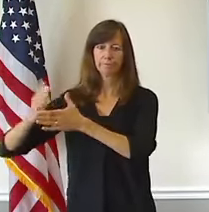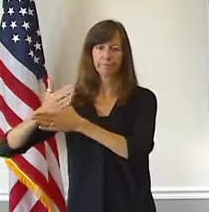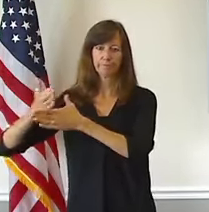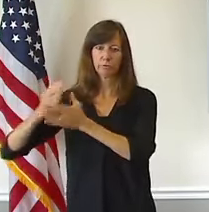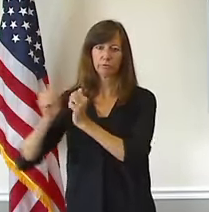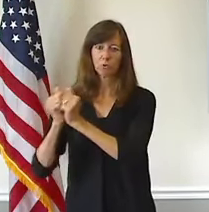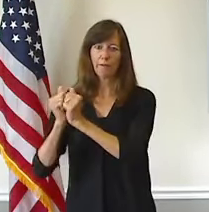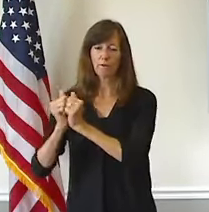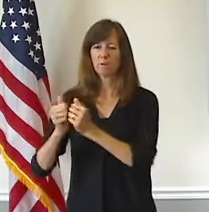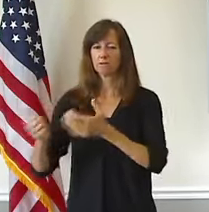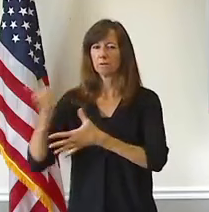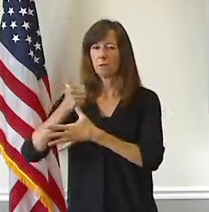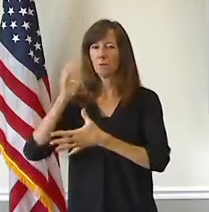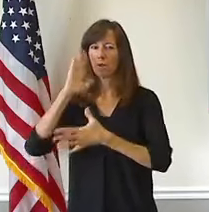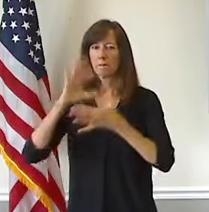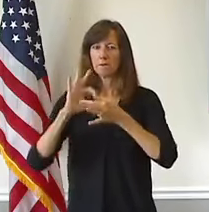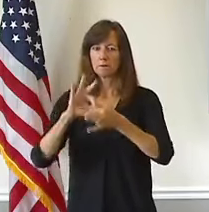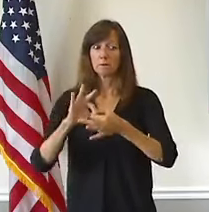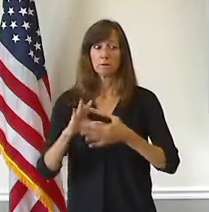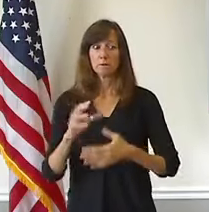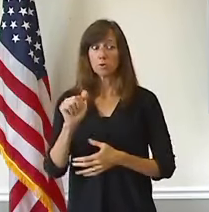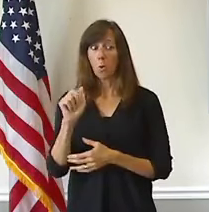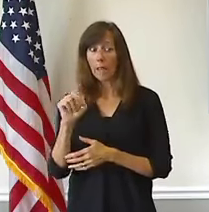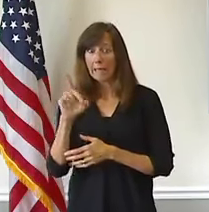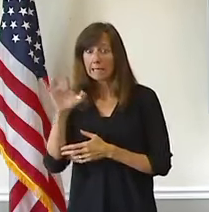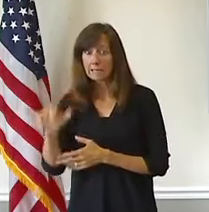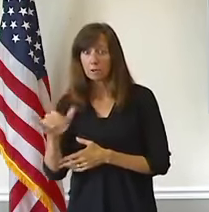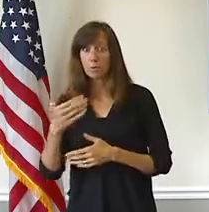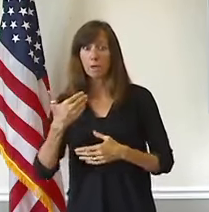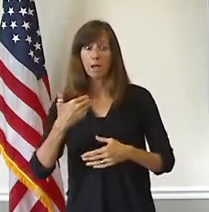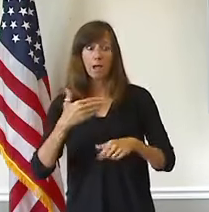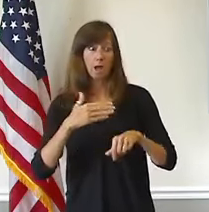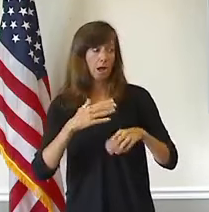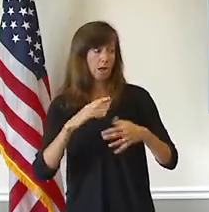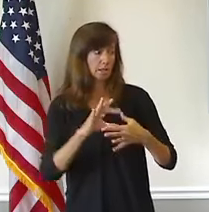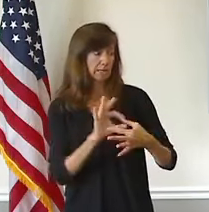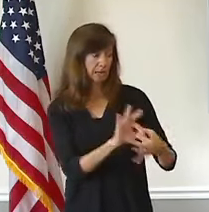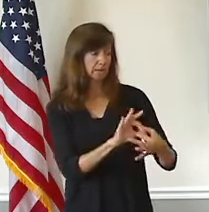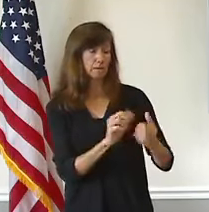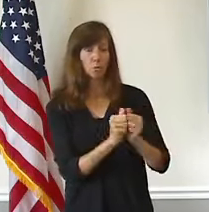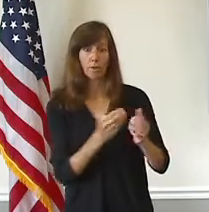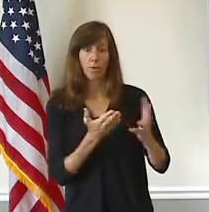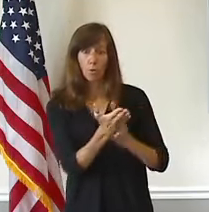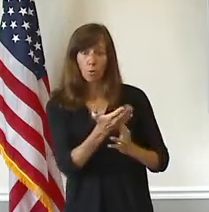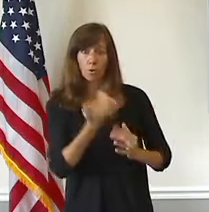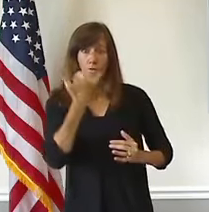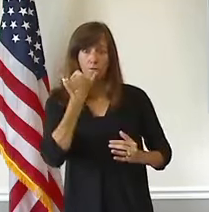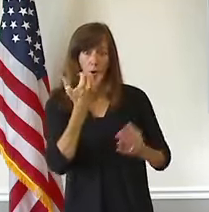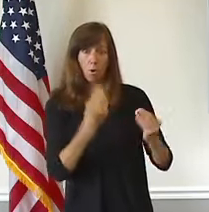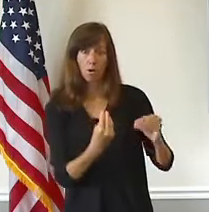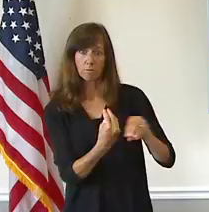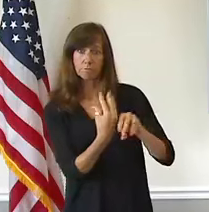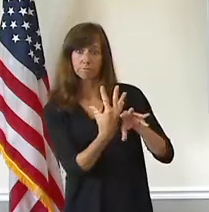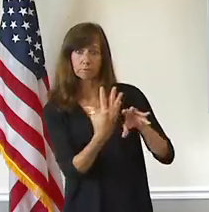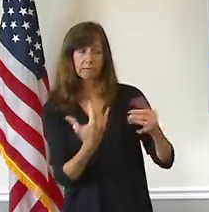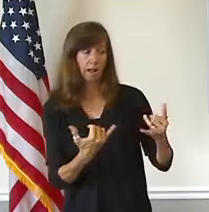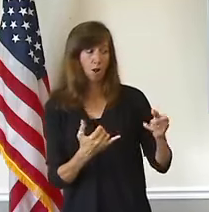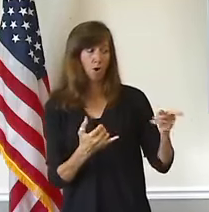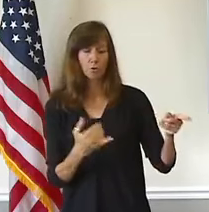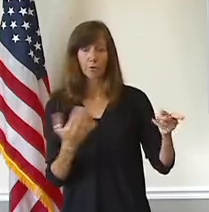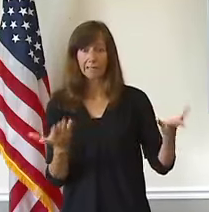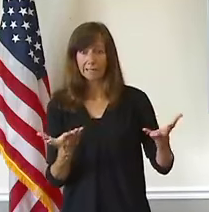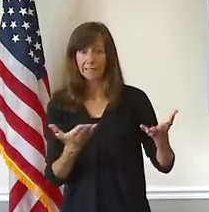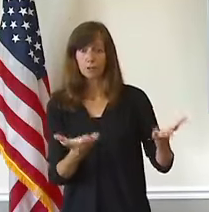have you on speakerphone. Are you there? I am here. Okay, let's do it this way. We had a technical problem. Andy, you've been with